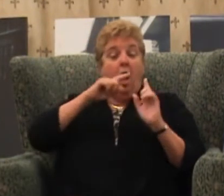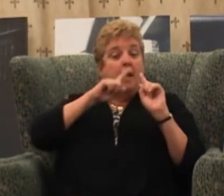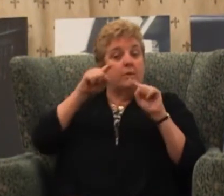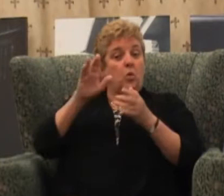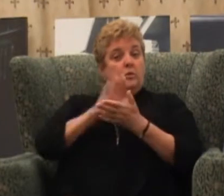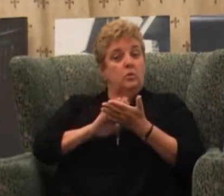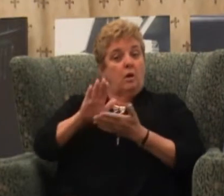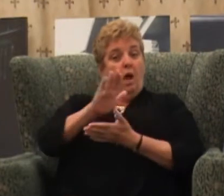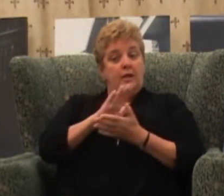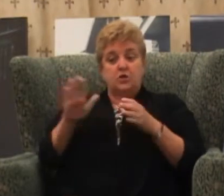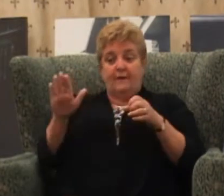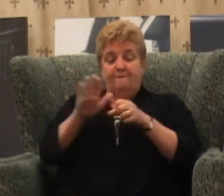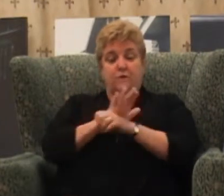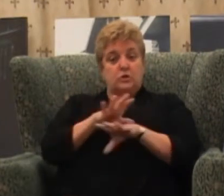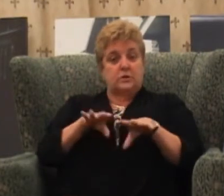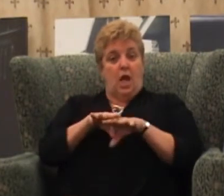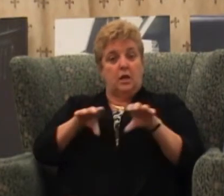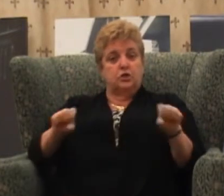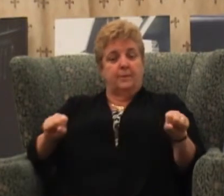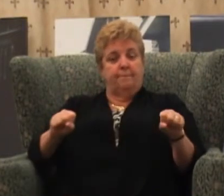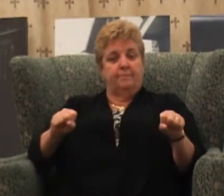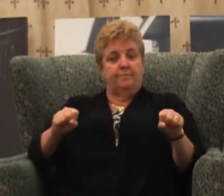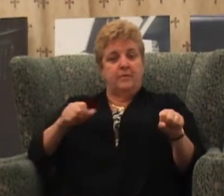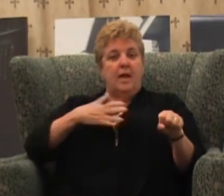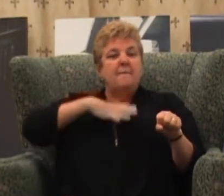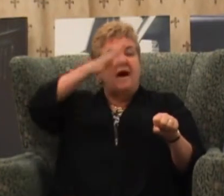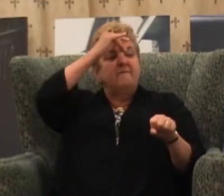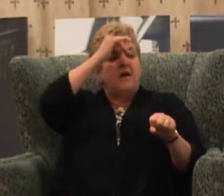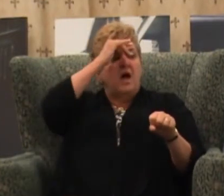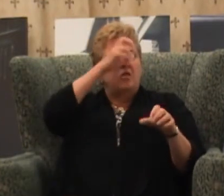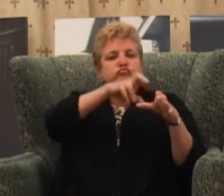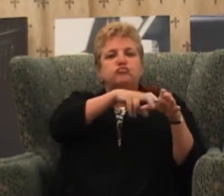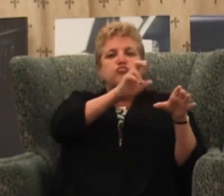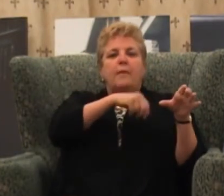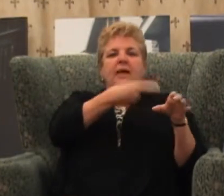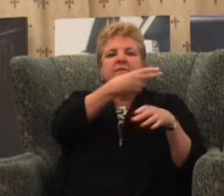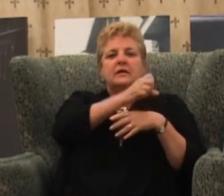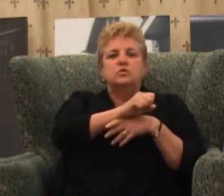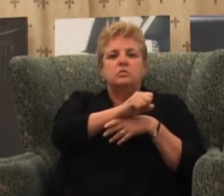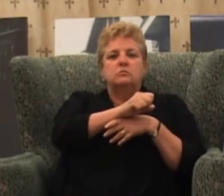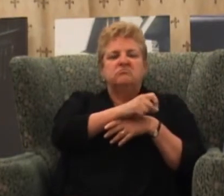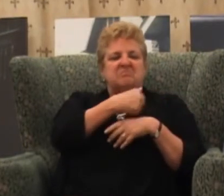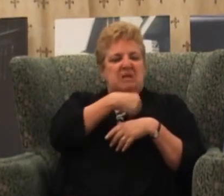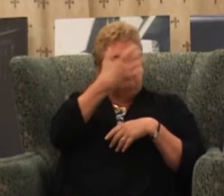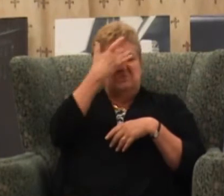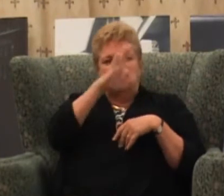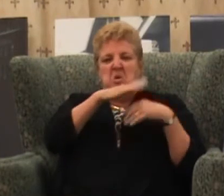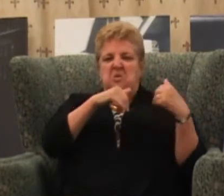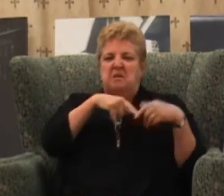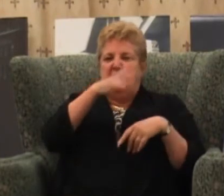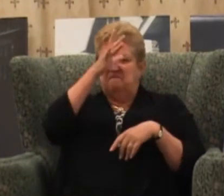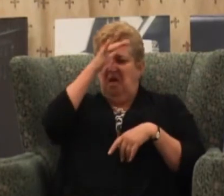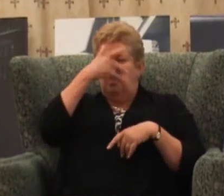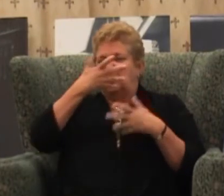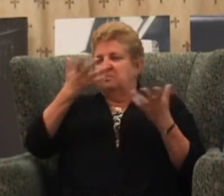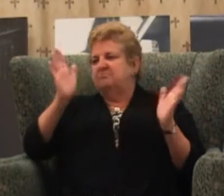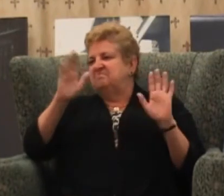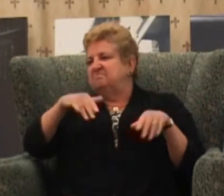scholarship. My father was a high school dropout. I'm smarter than him. My father was a